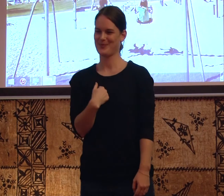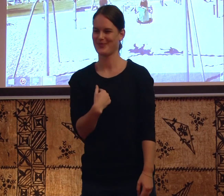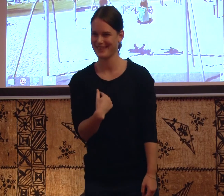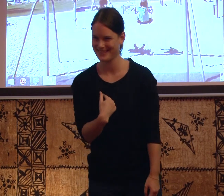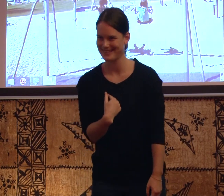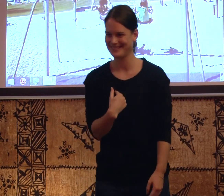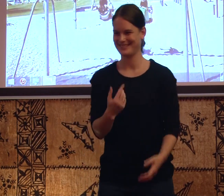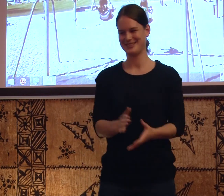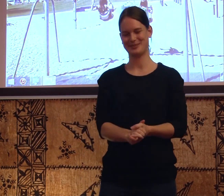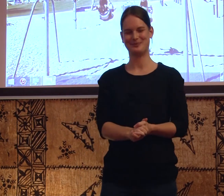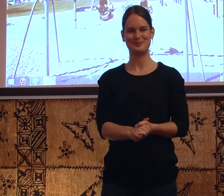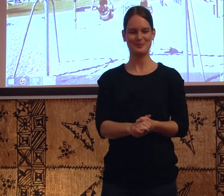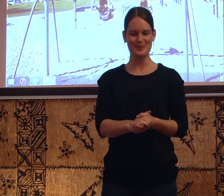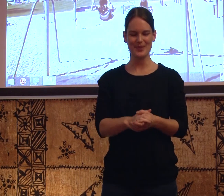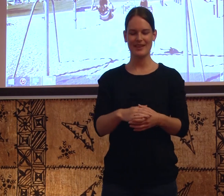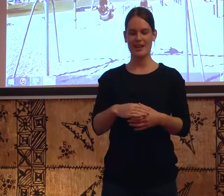Big M for me.